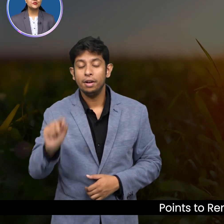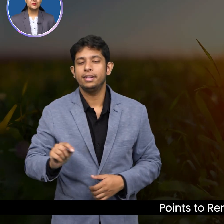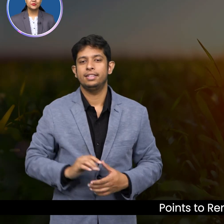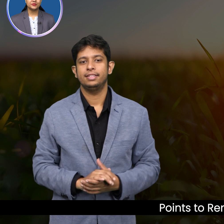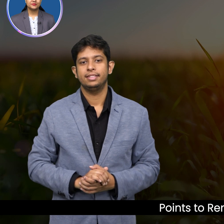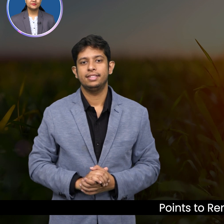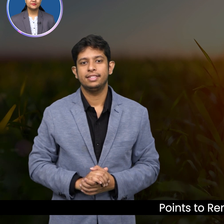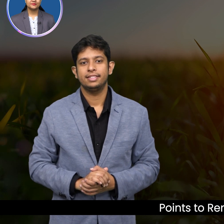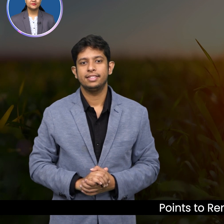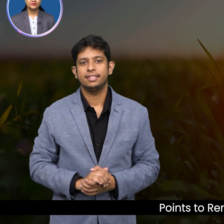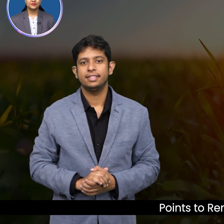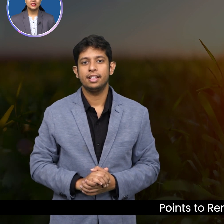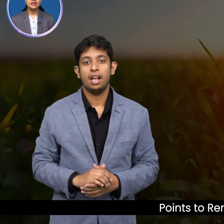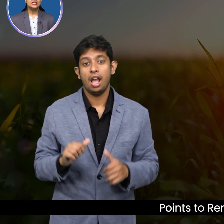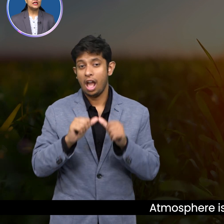Points to remember.